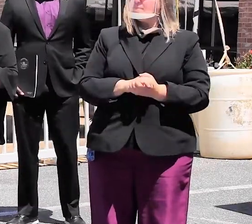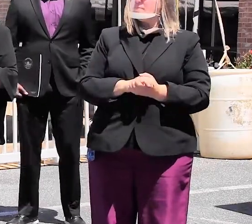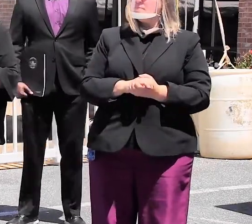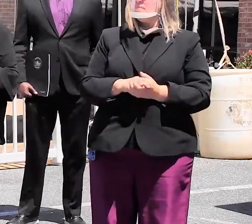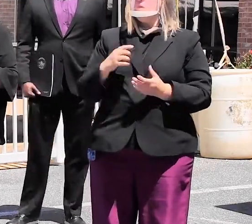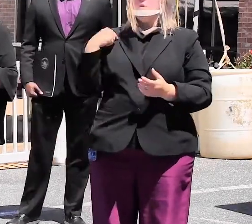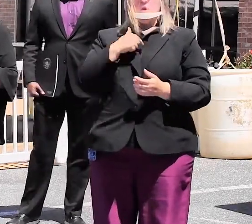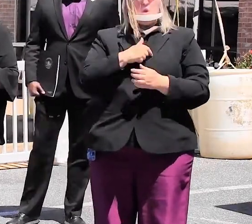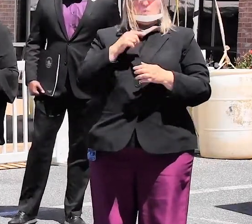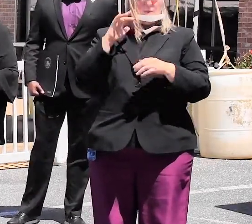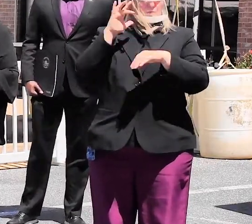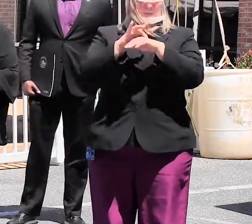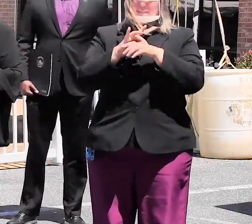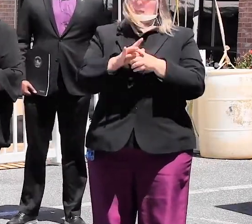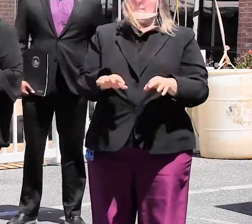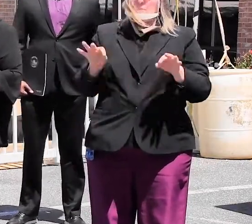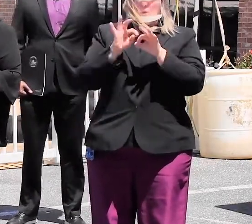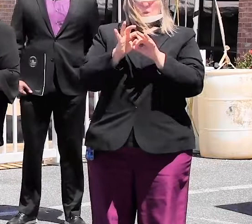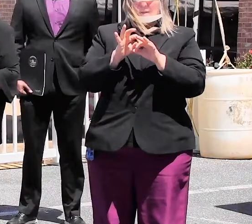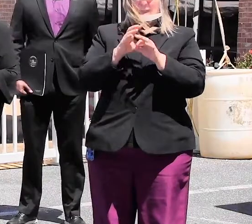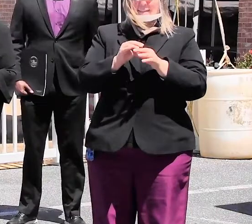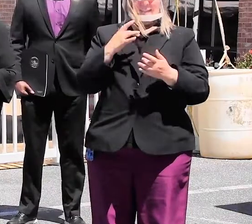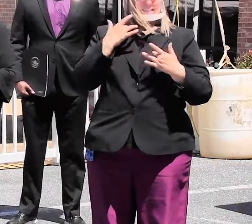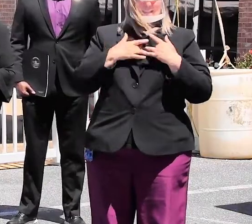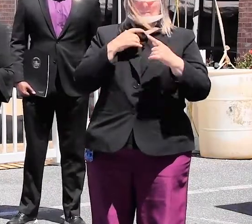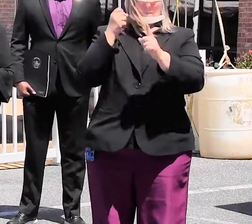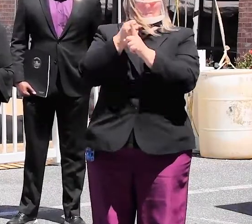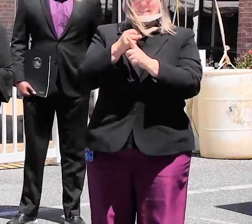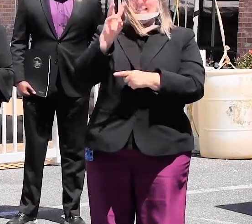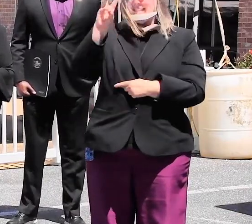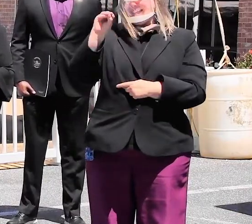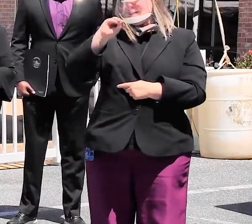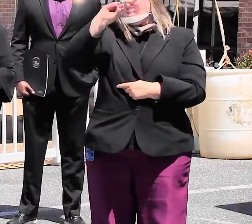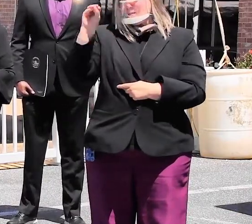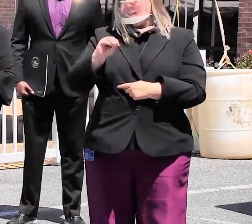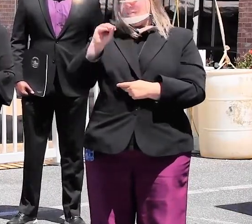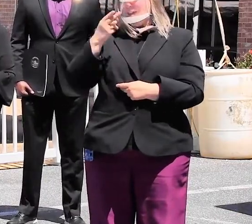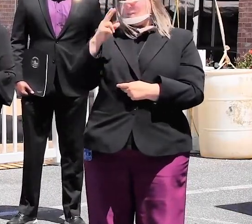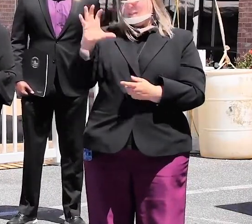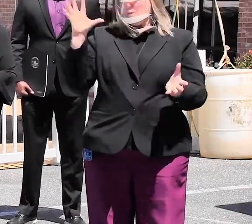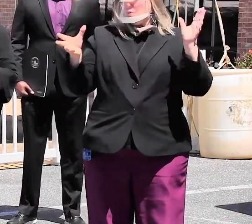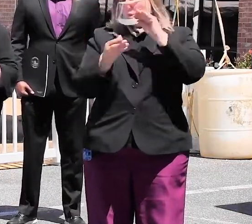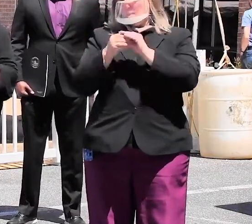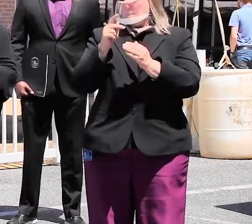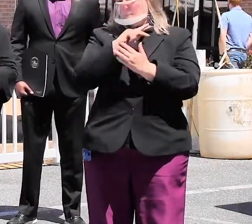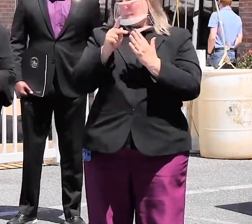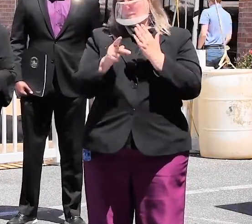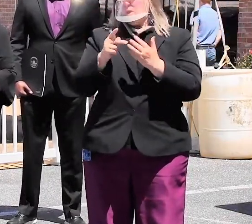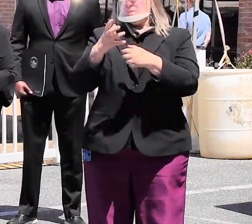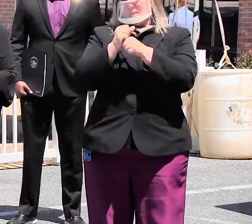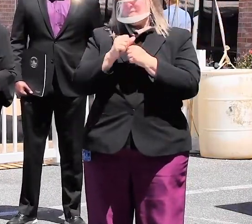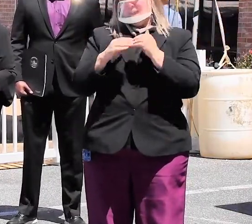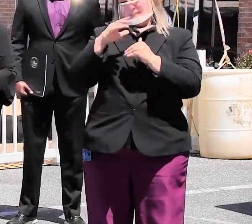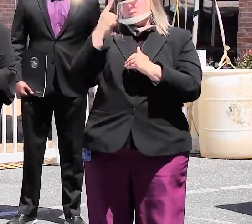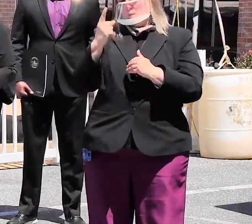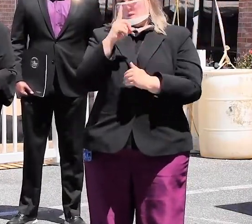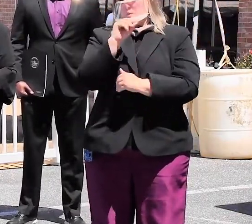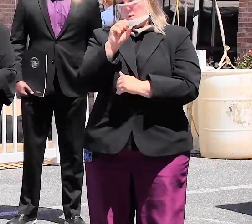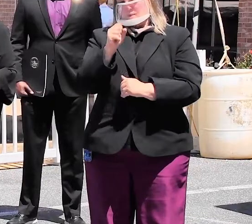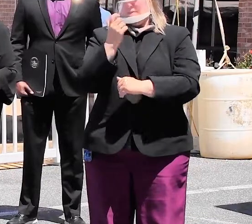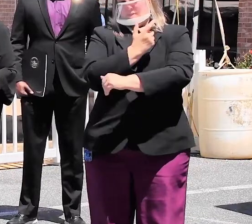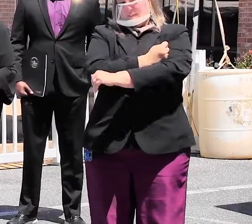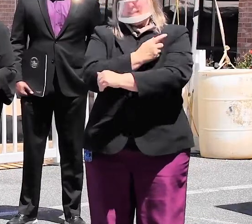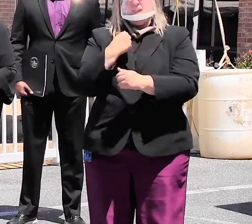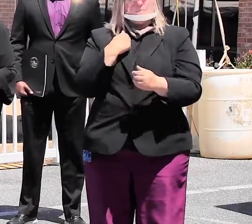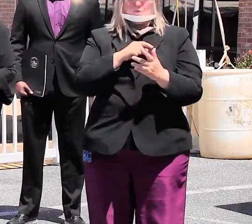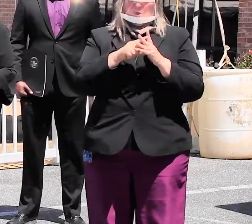We've reached an important and very exciting milestone. 60% of Howard County total population has received at least 1 dose of the vaccine, and we're